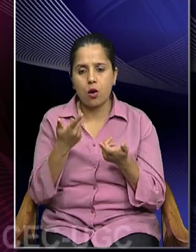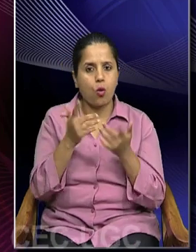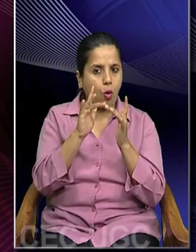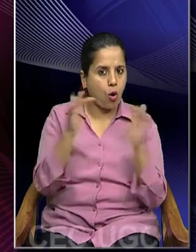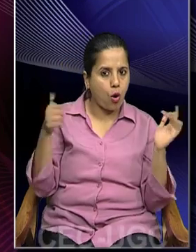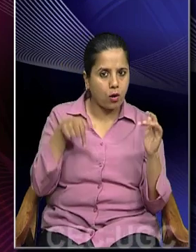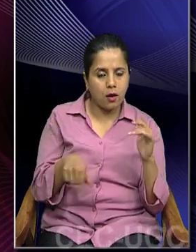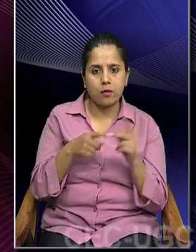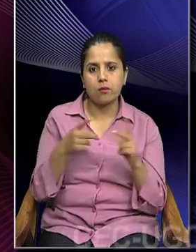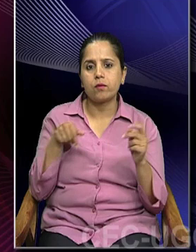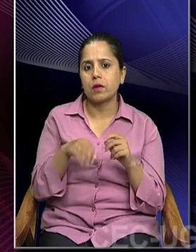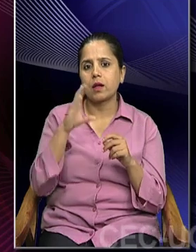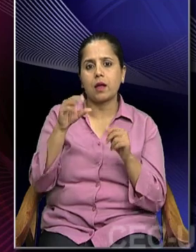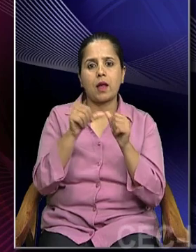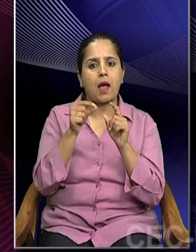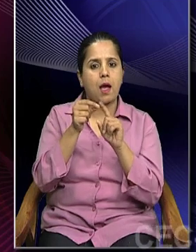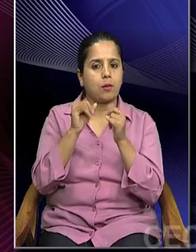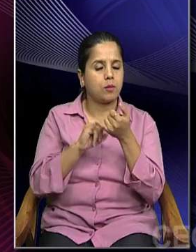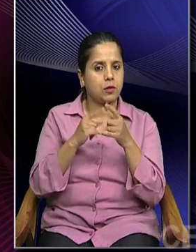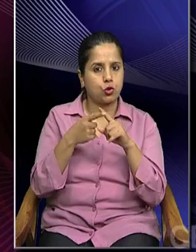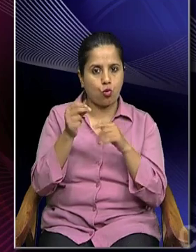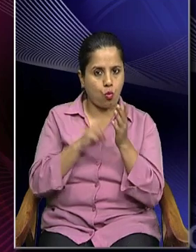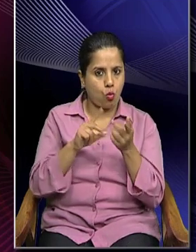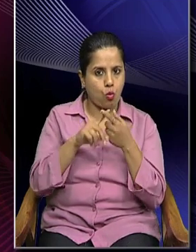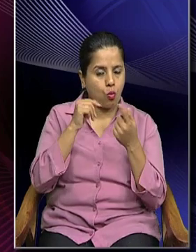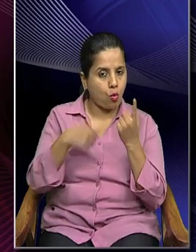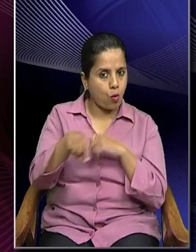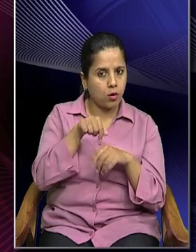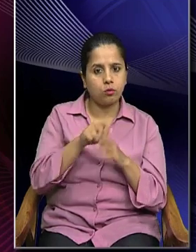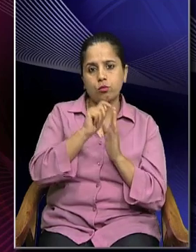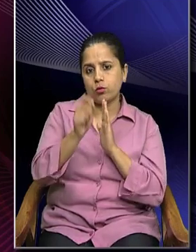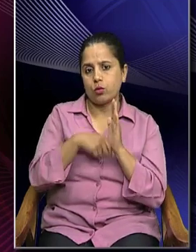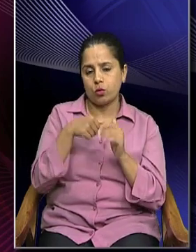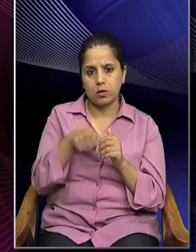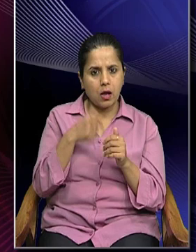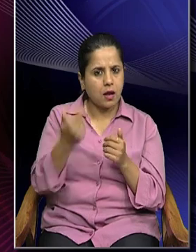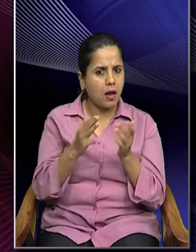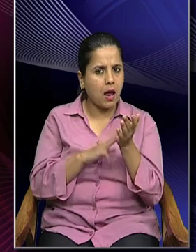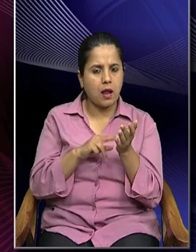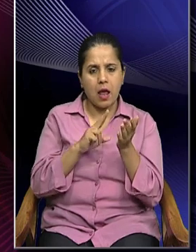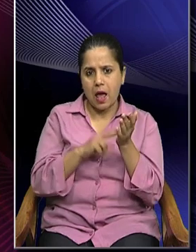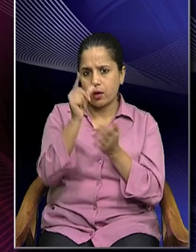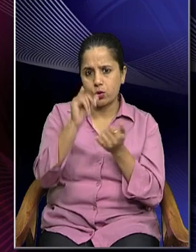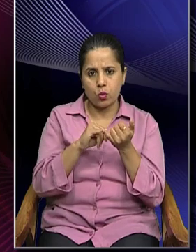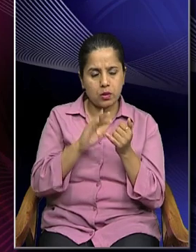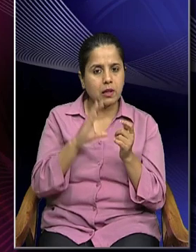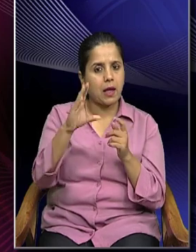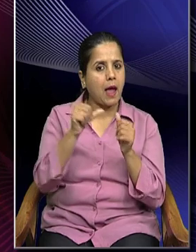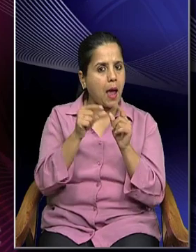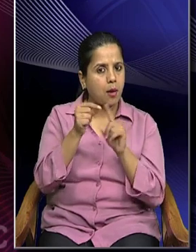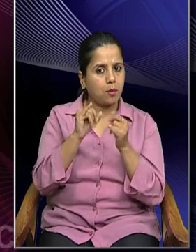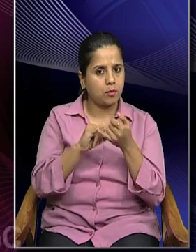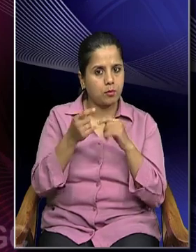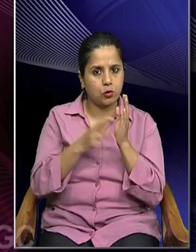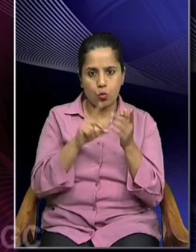assessments and the Capstone projects. The NUS School of Computing has the Capstone project